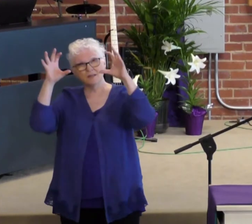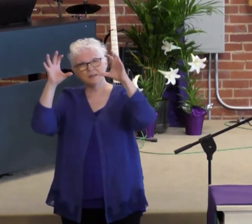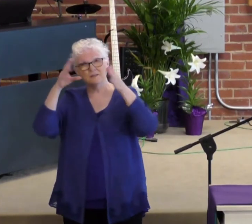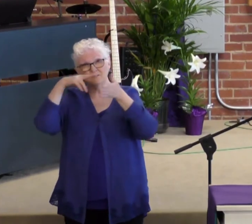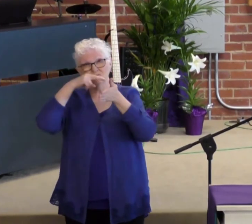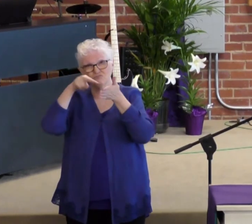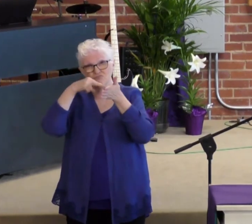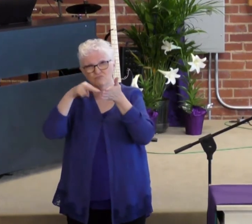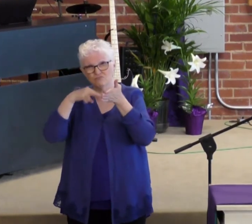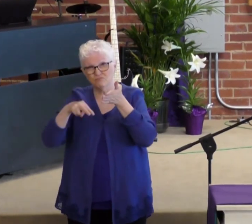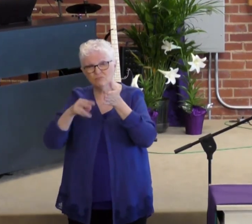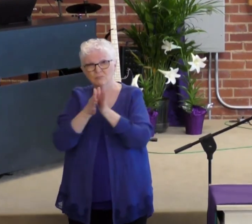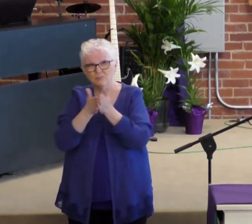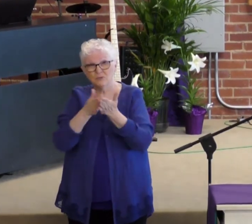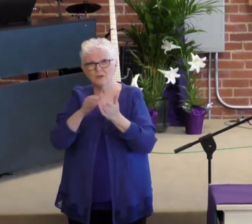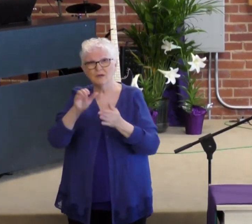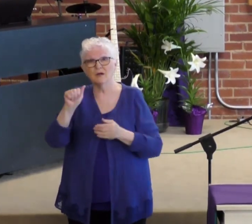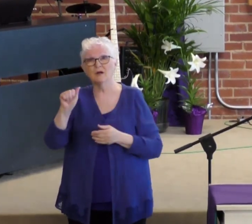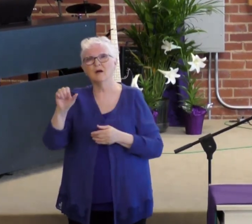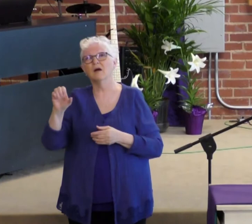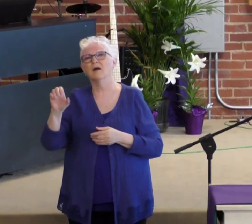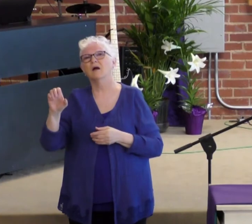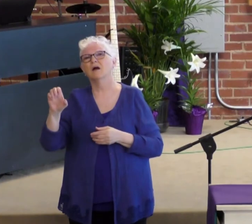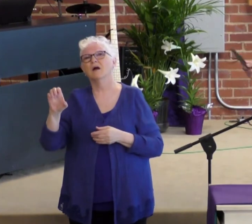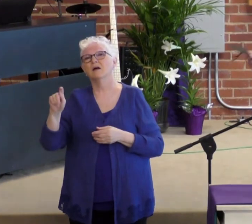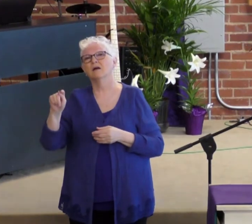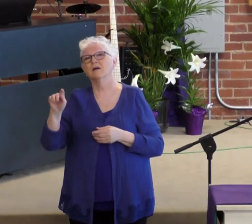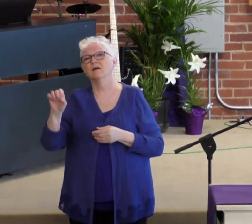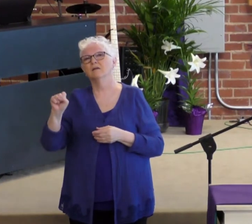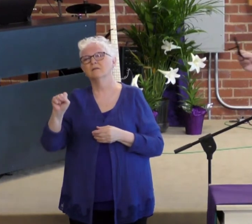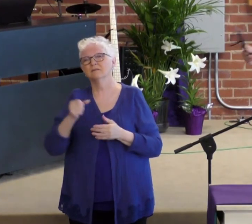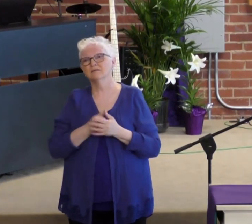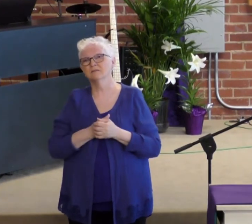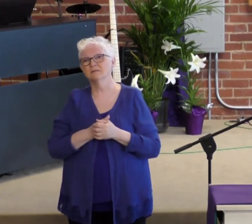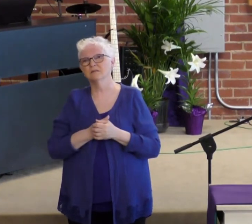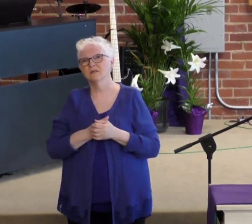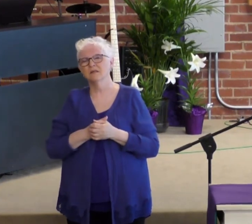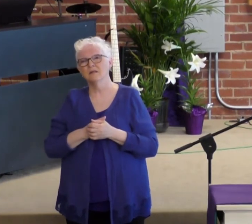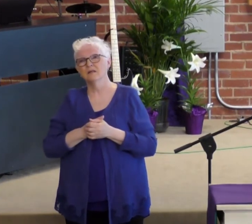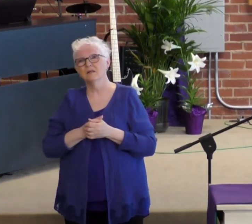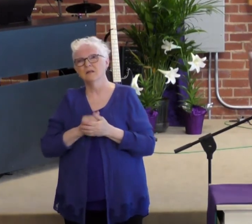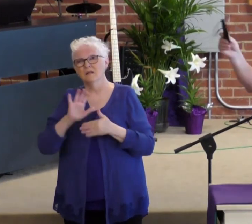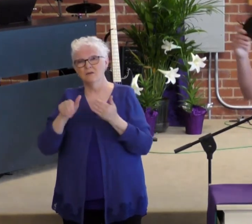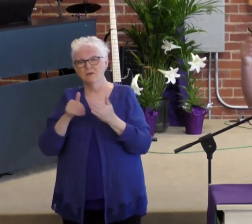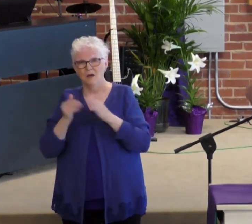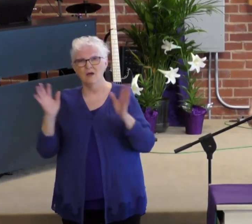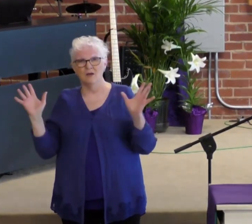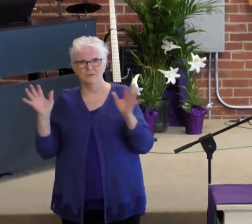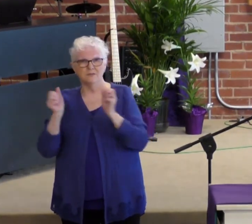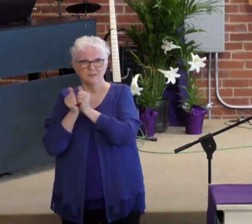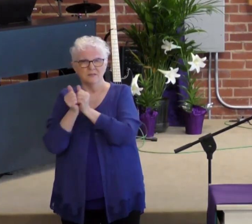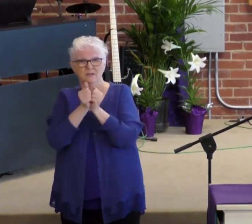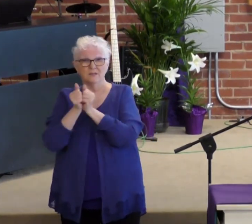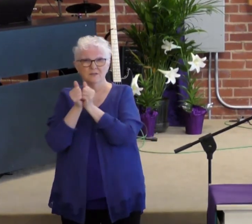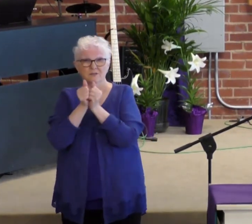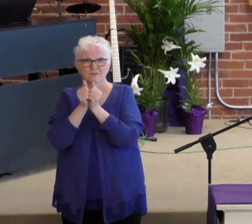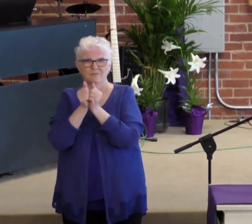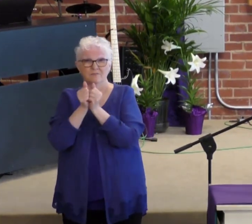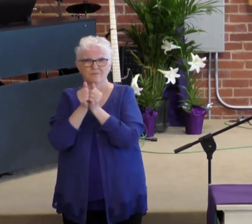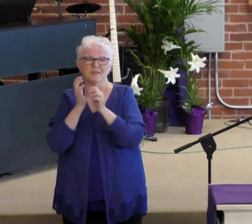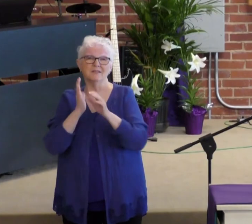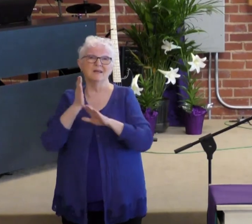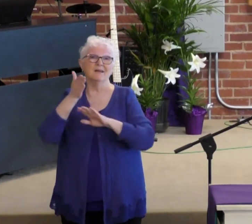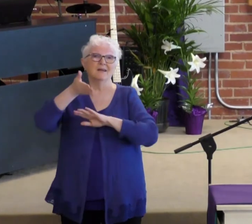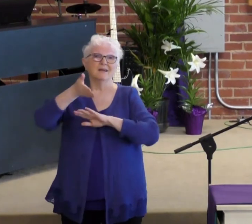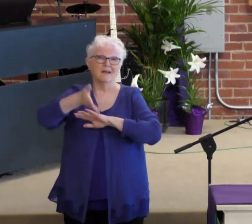book of Acts about Christianity, that they were all together. Now, this was down the road after the